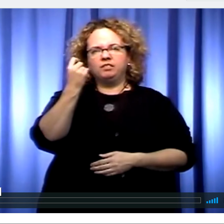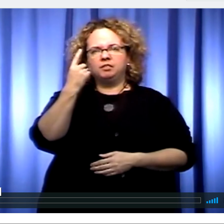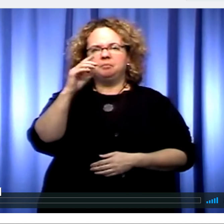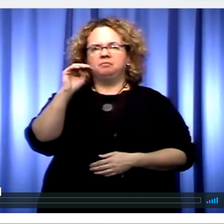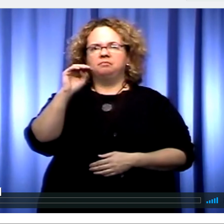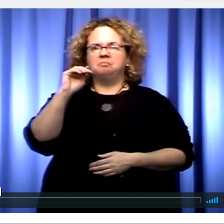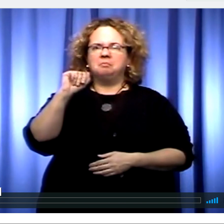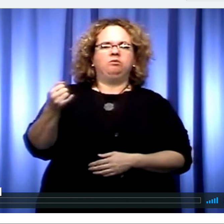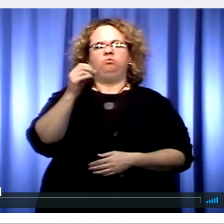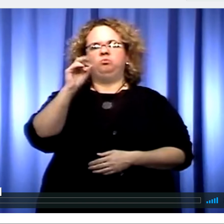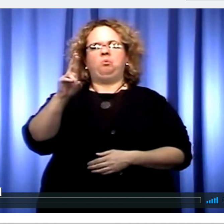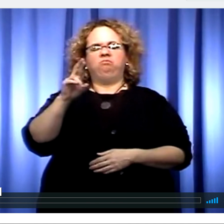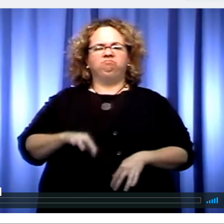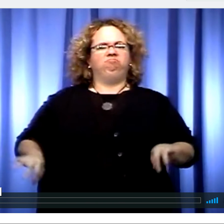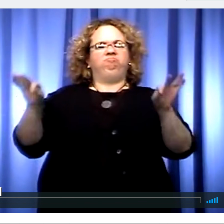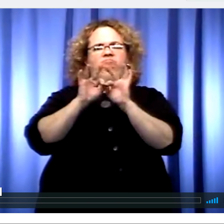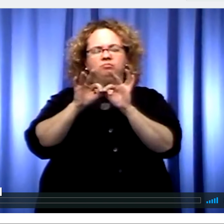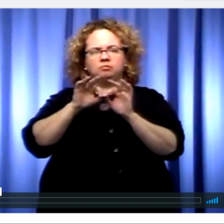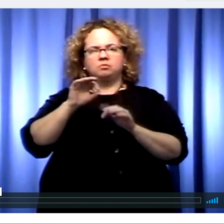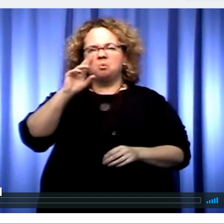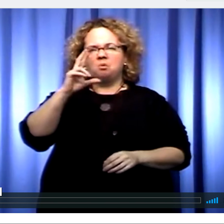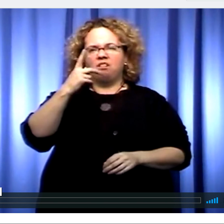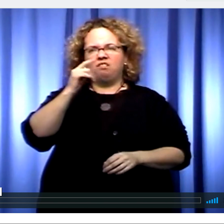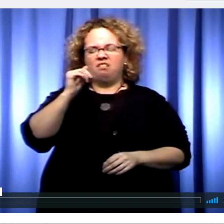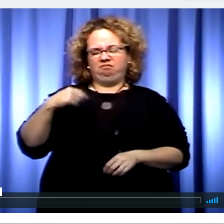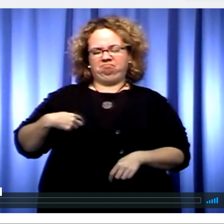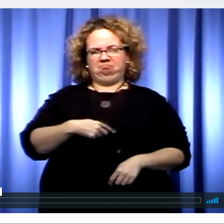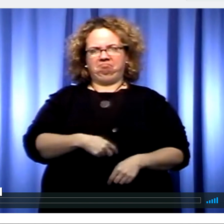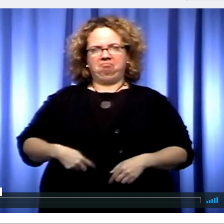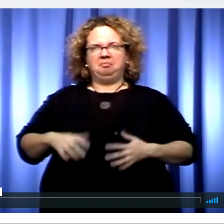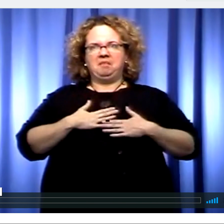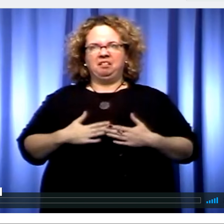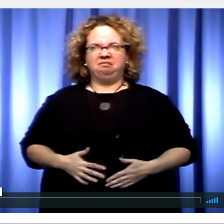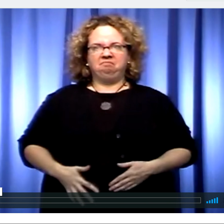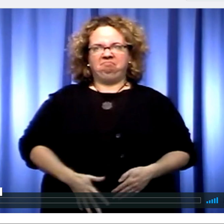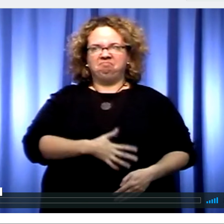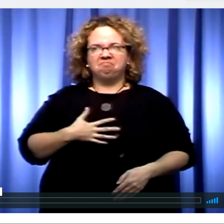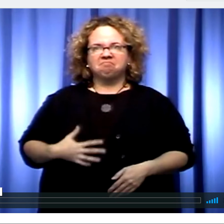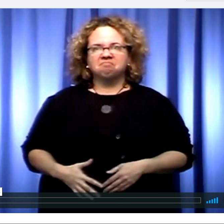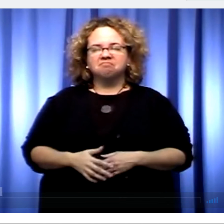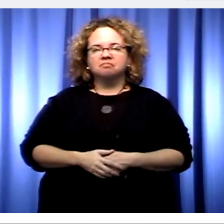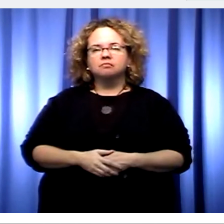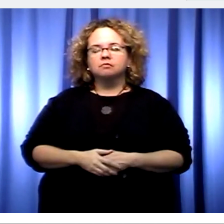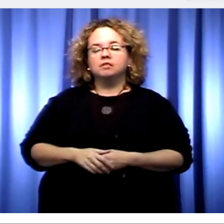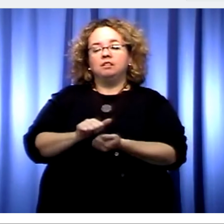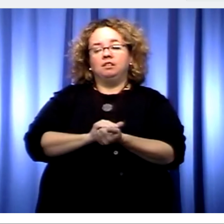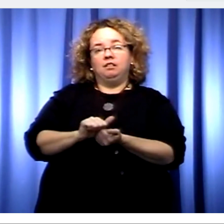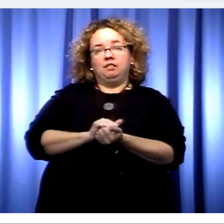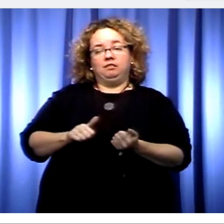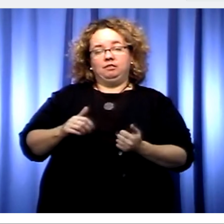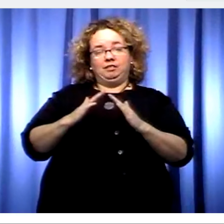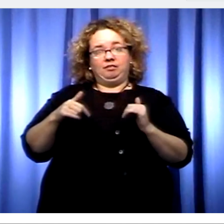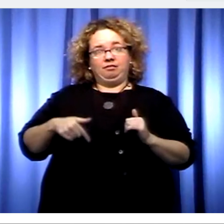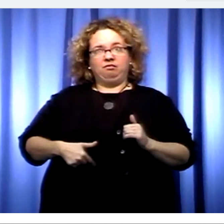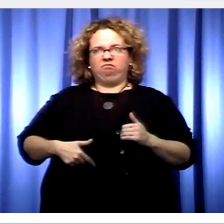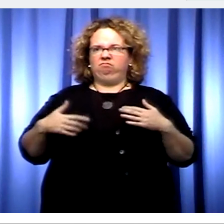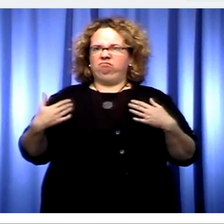Today we're going to talk about the stomach and how the stomach is a really important part within the digestive system.